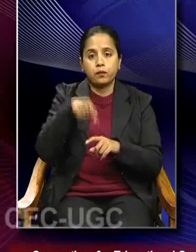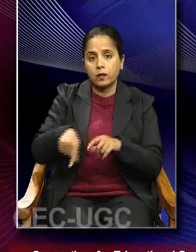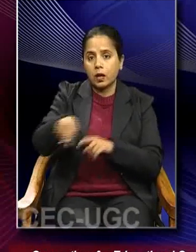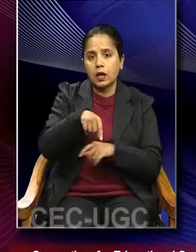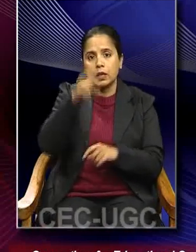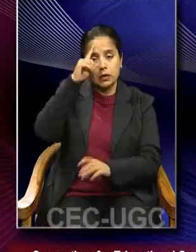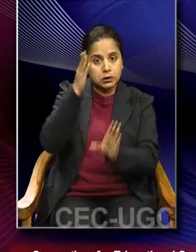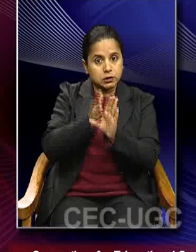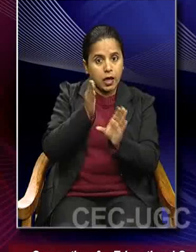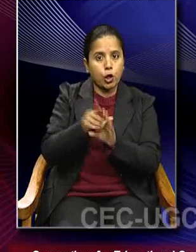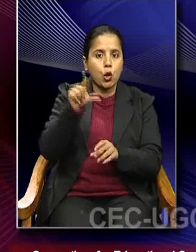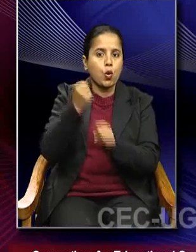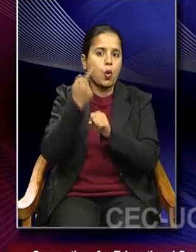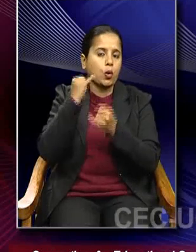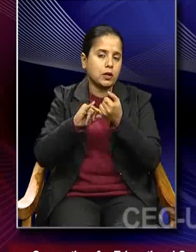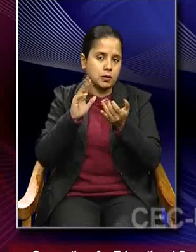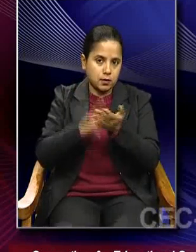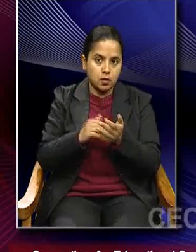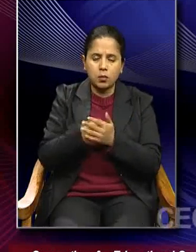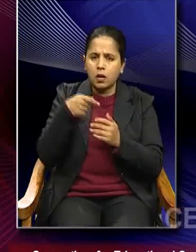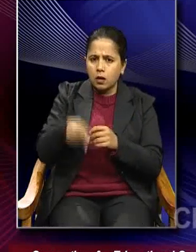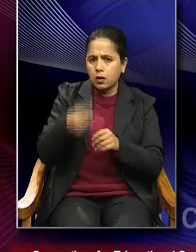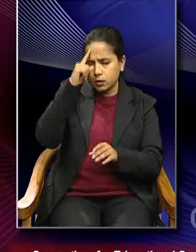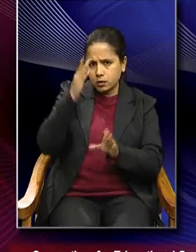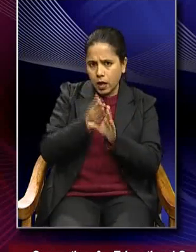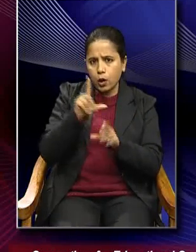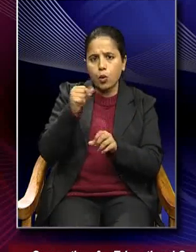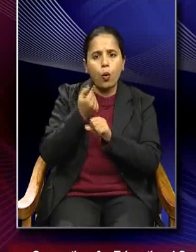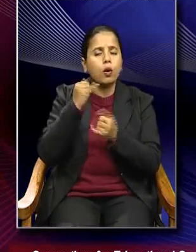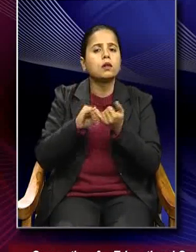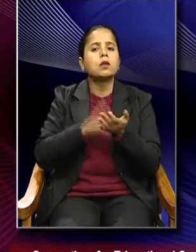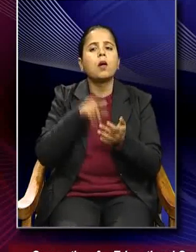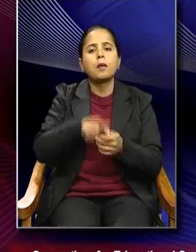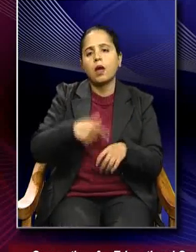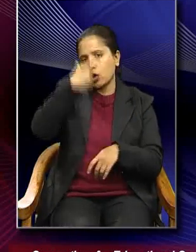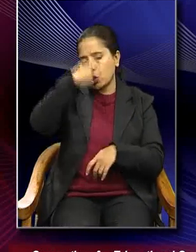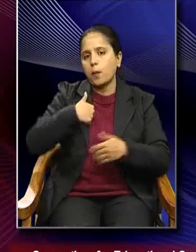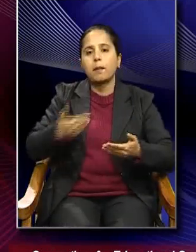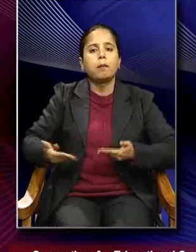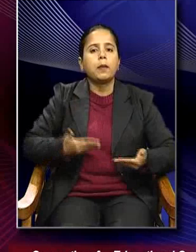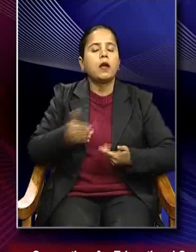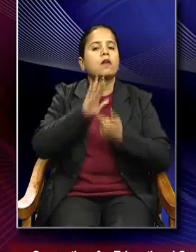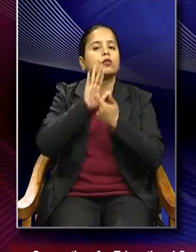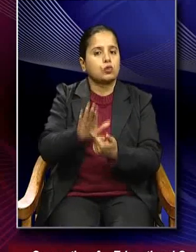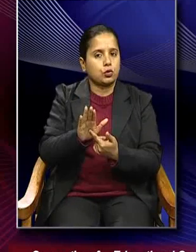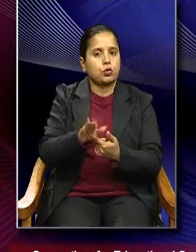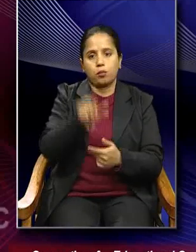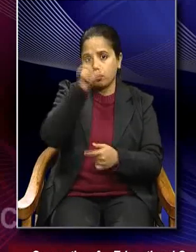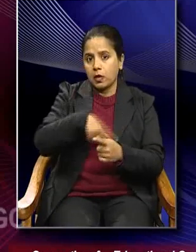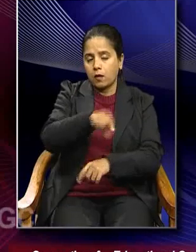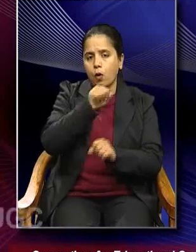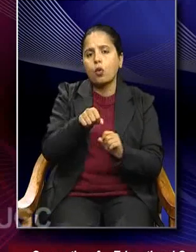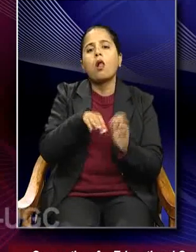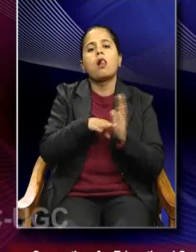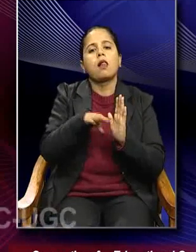psychologism. Psychologism is actually explaining human behavior at the individual